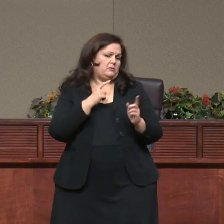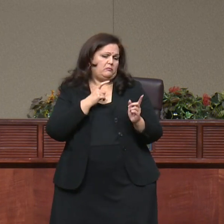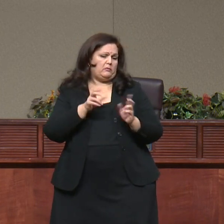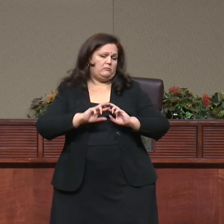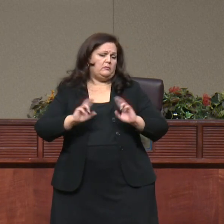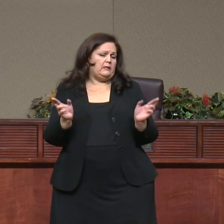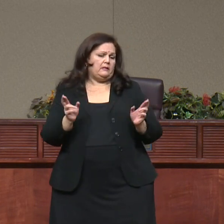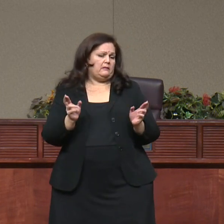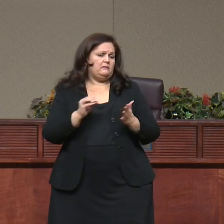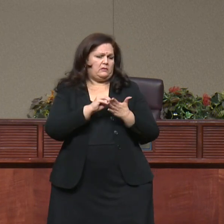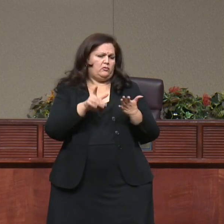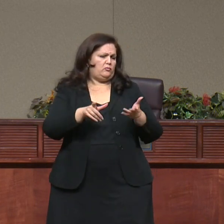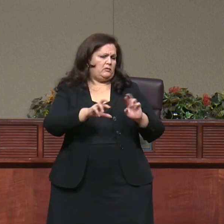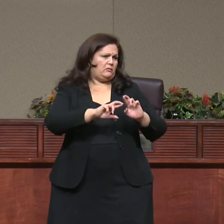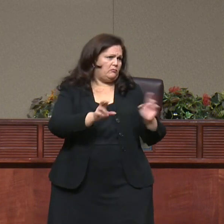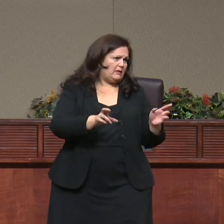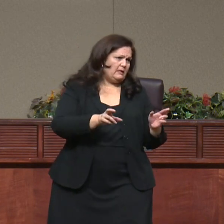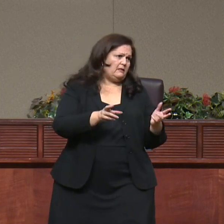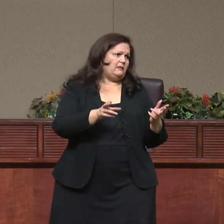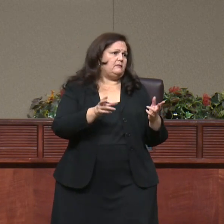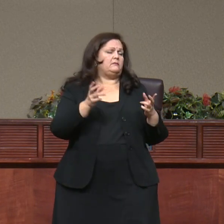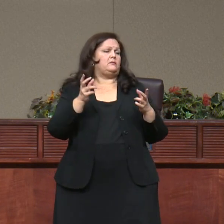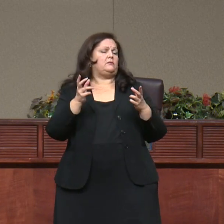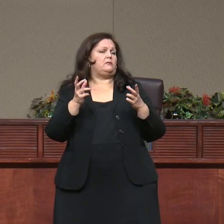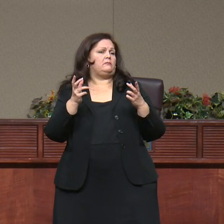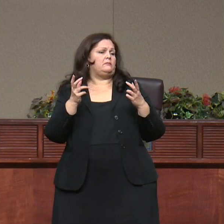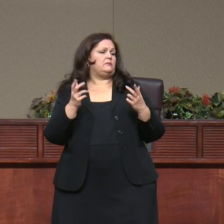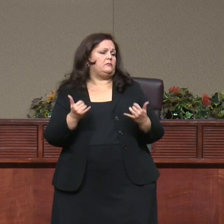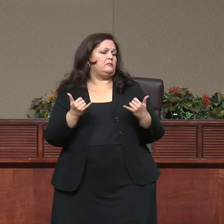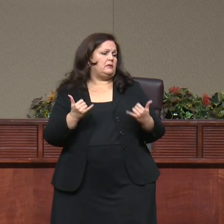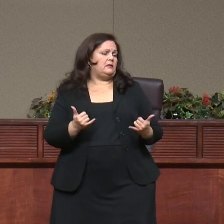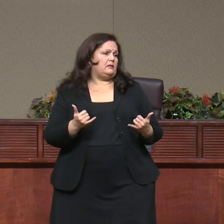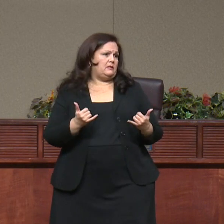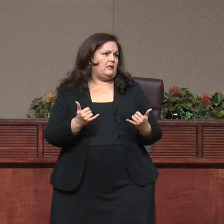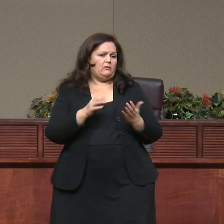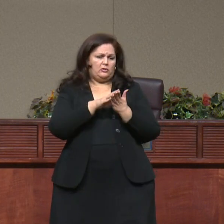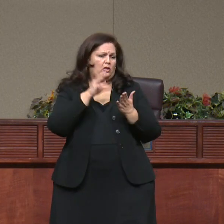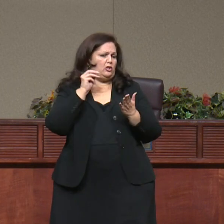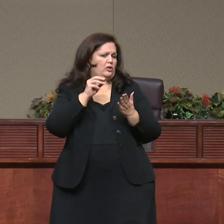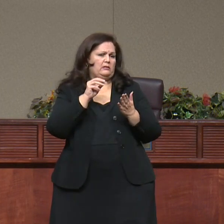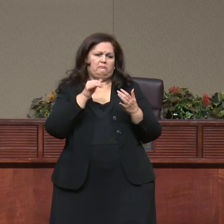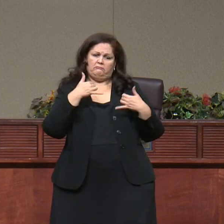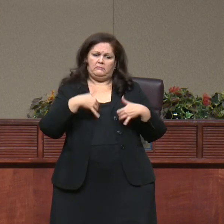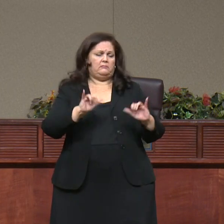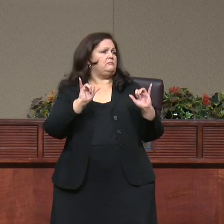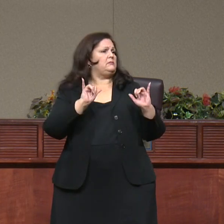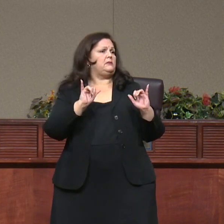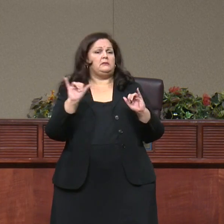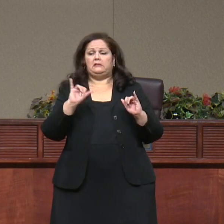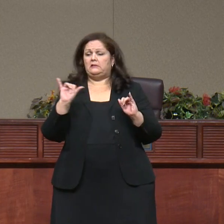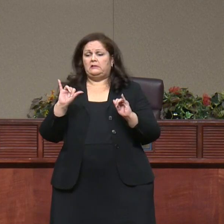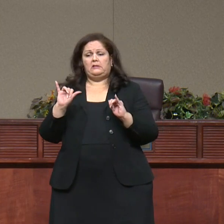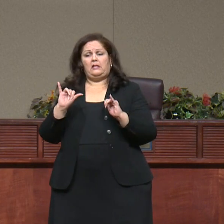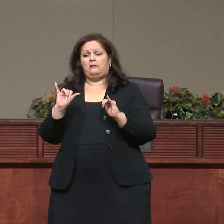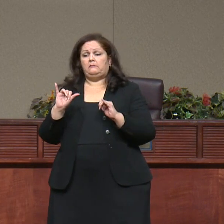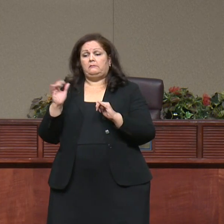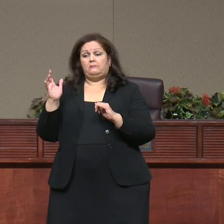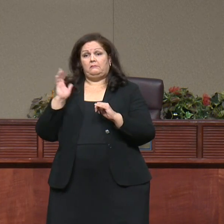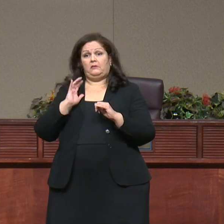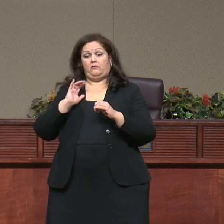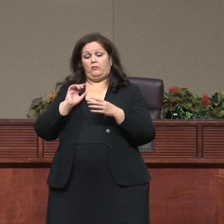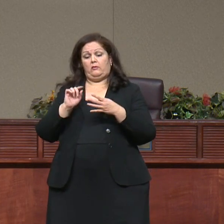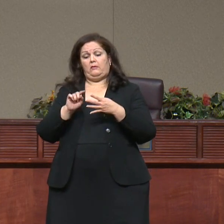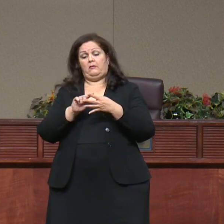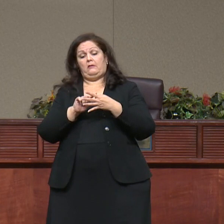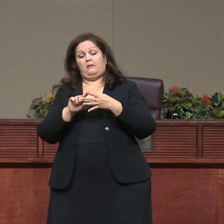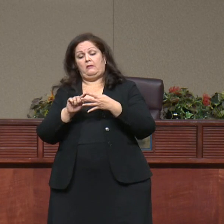Our students were prepared, and right now they're learning the same way as they did for the first 9 days of school. So